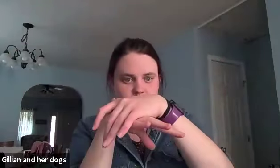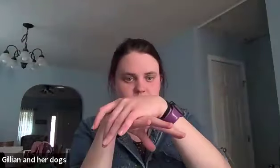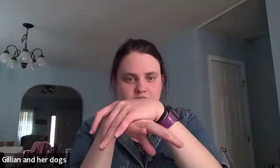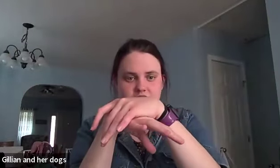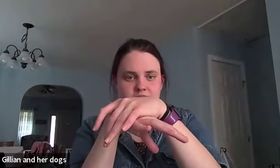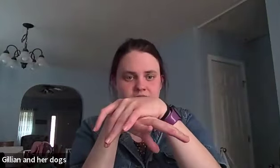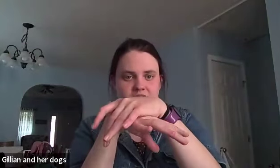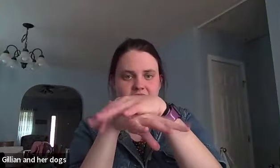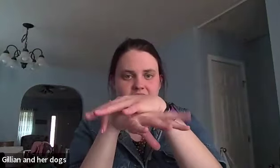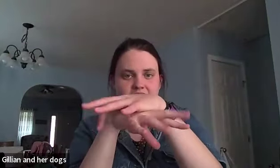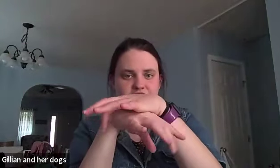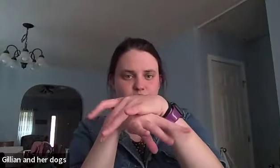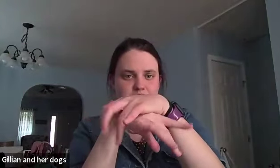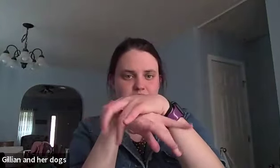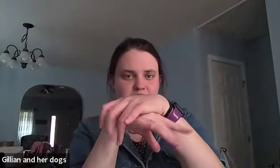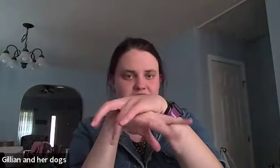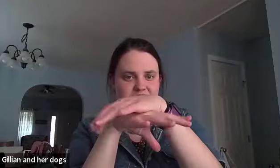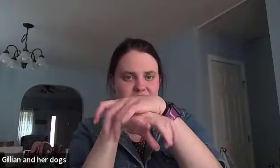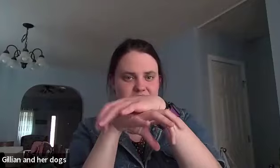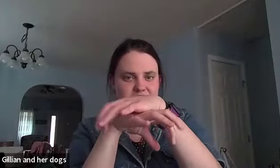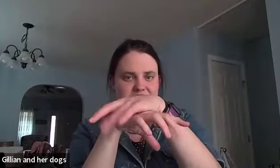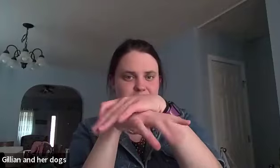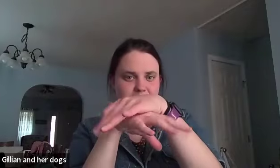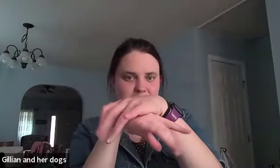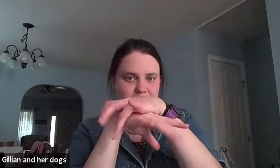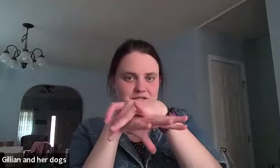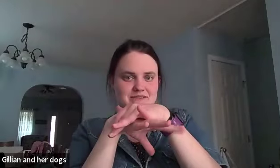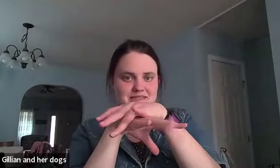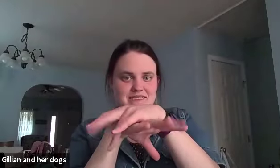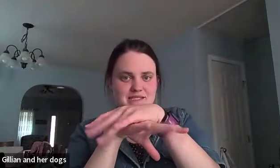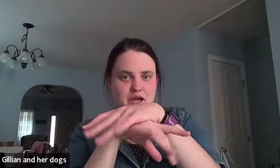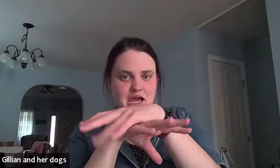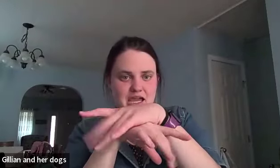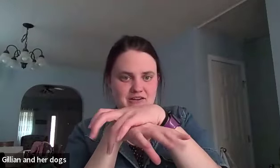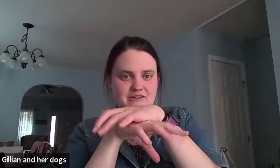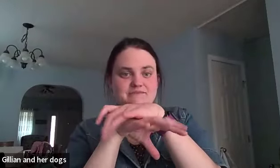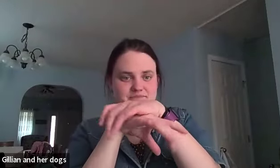other. Okay. And then you wiggle your fingers. Spider, spider.